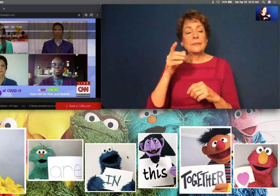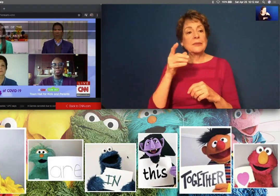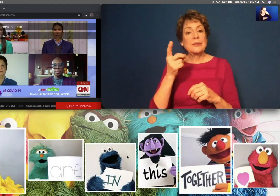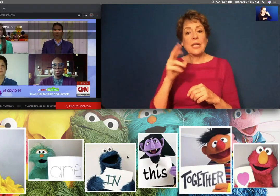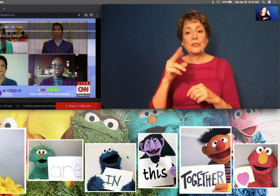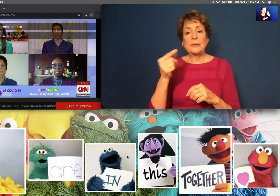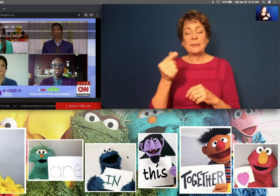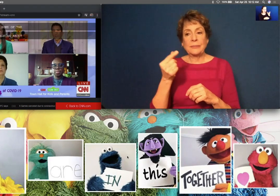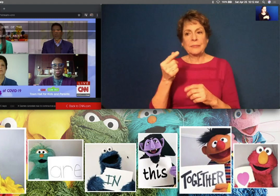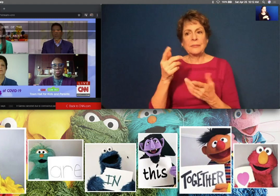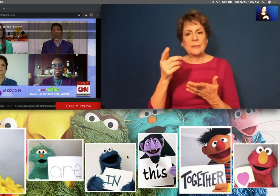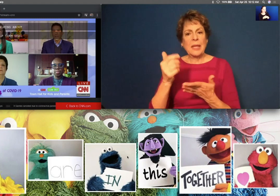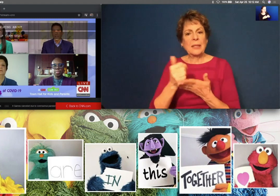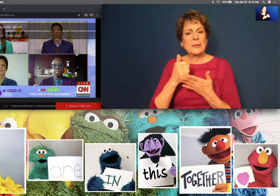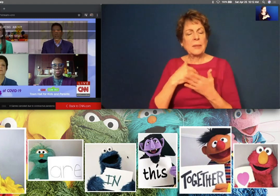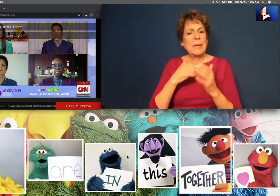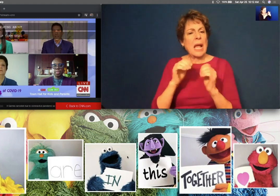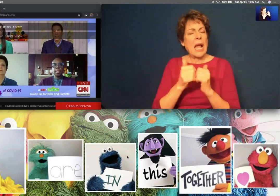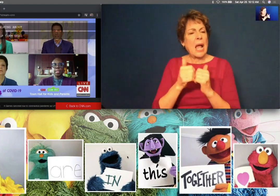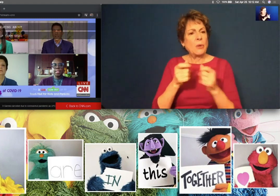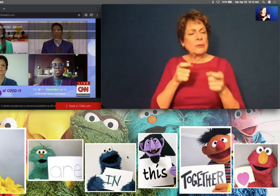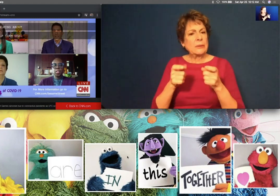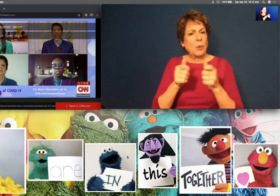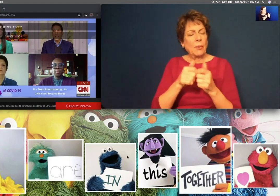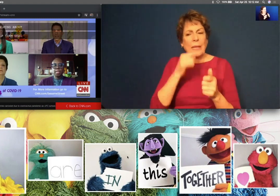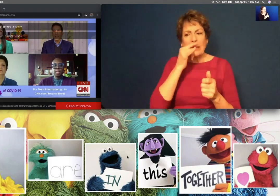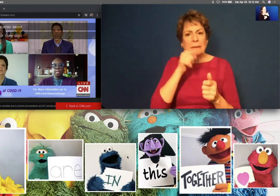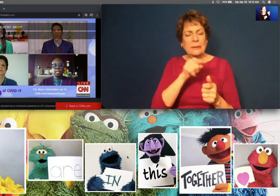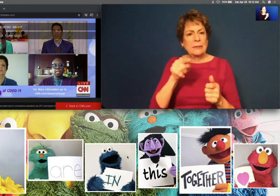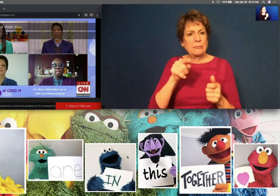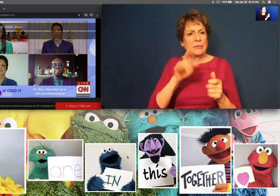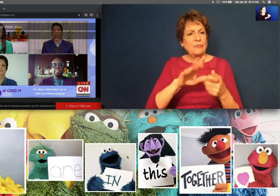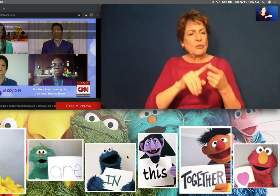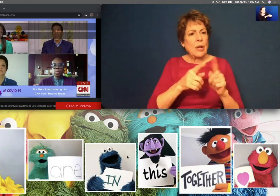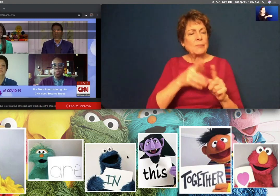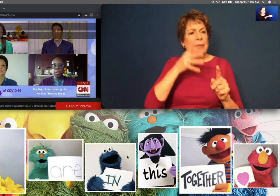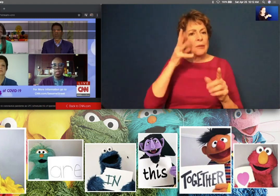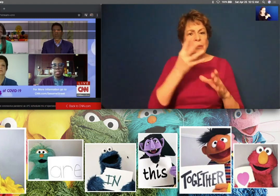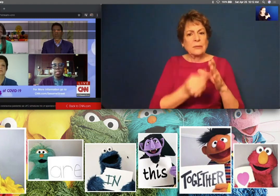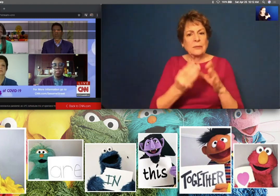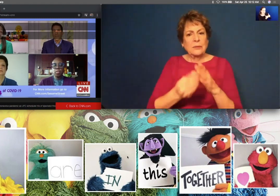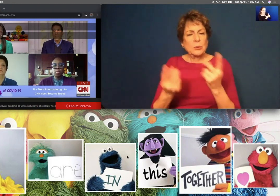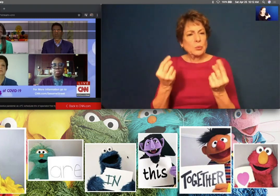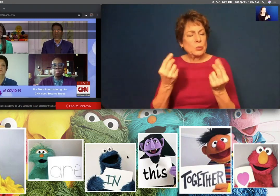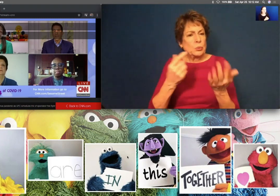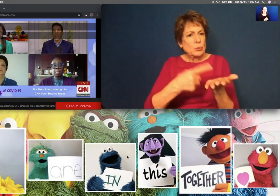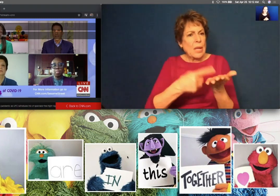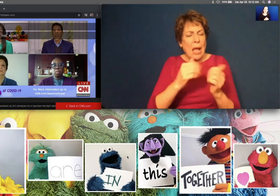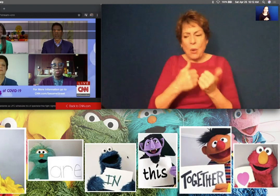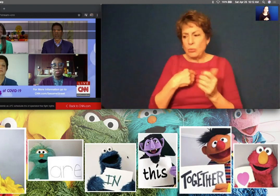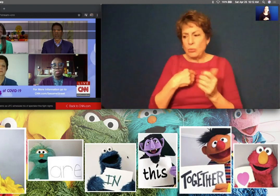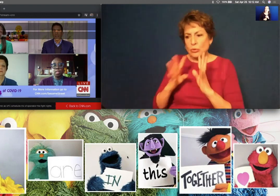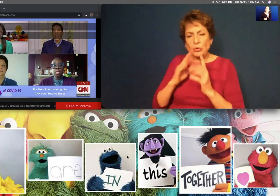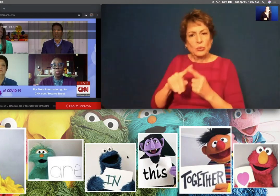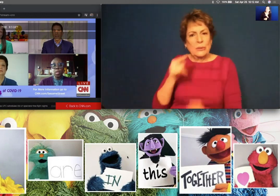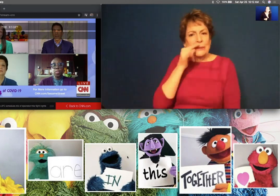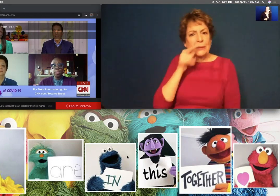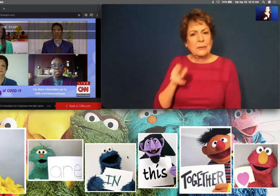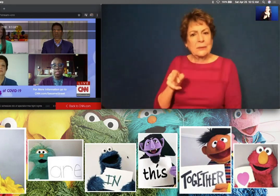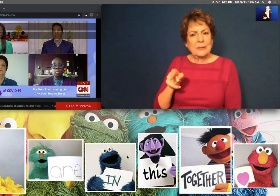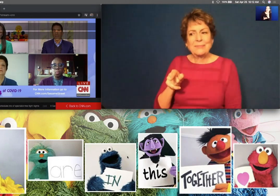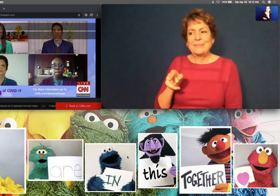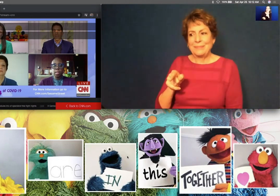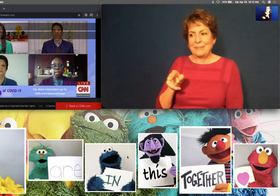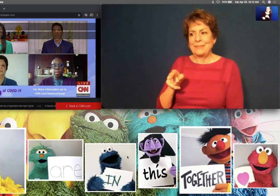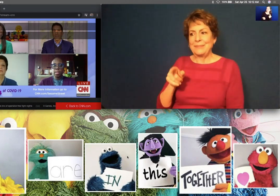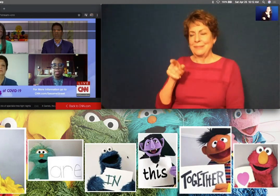right approach? Yeah, so Dr. Gupta, and I'm sorry for your loss and for Big Bird's loss as well, if it was a little